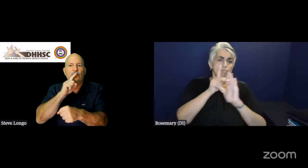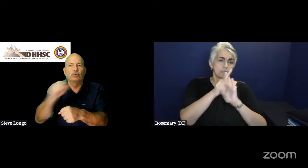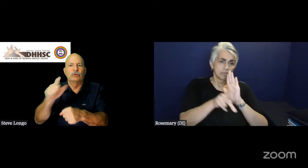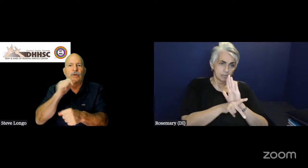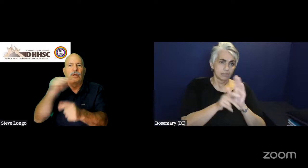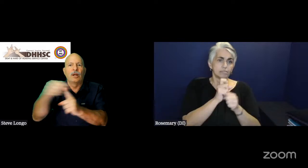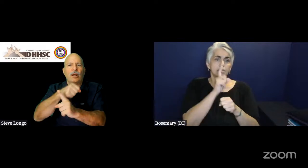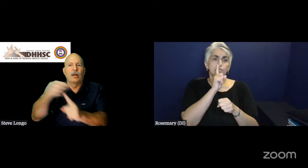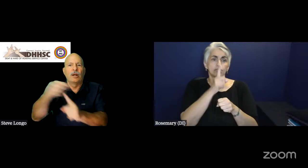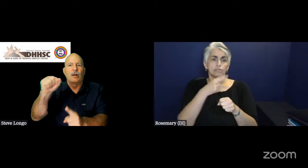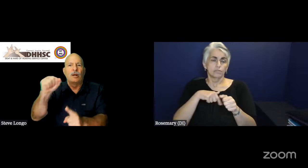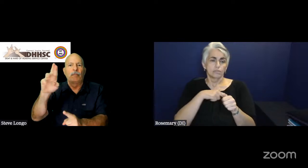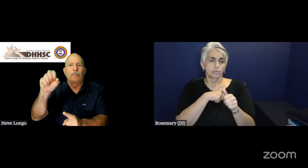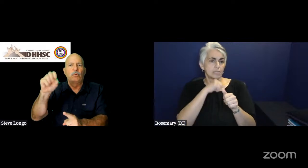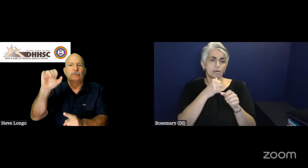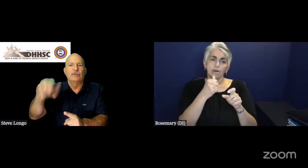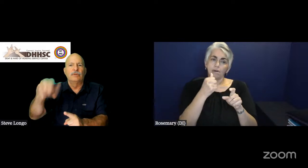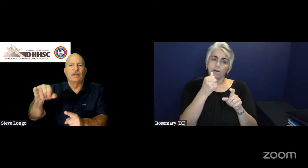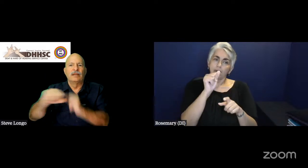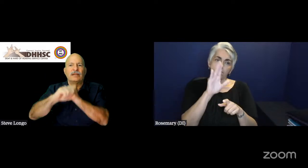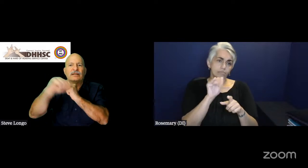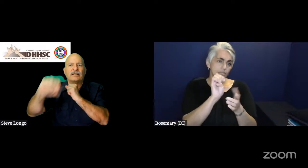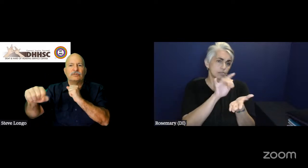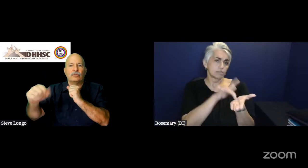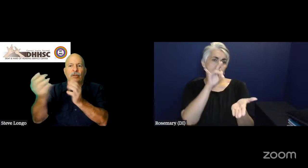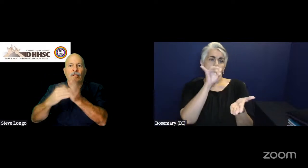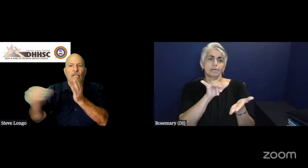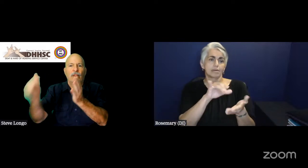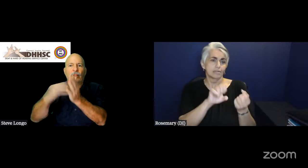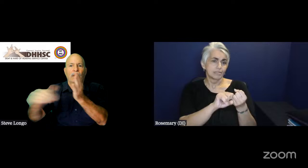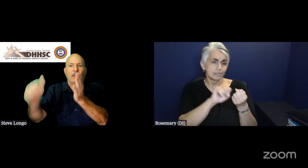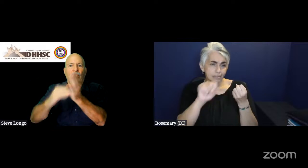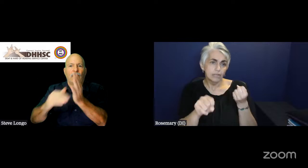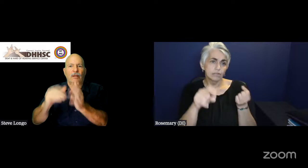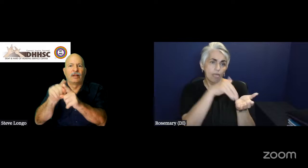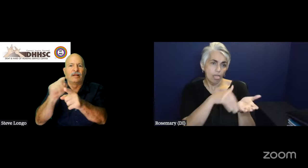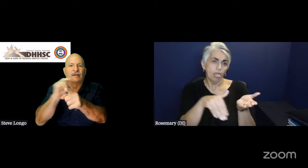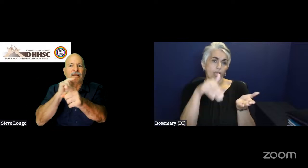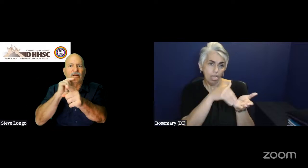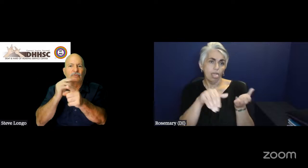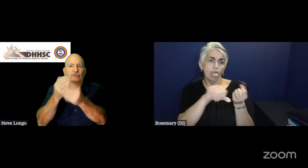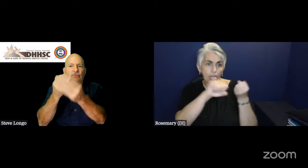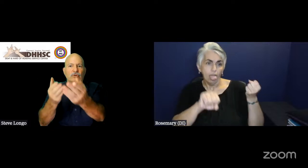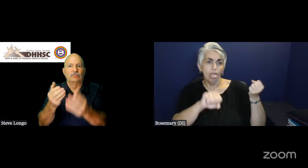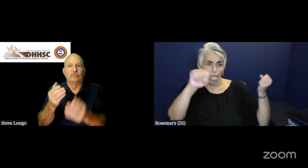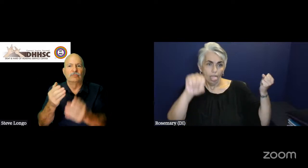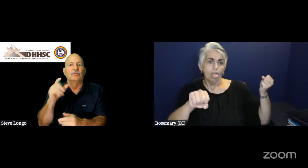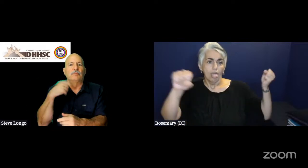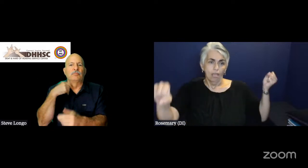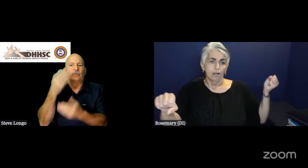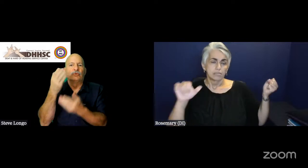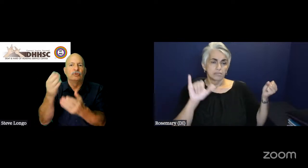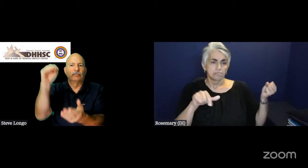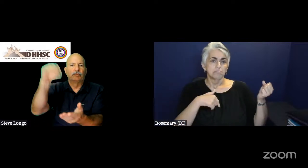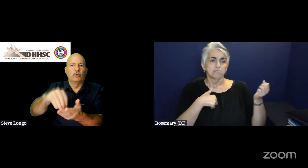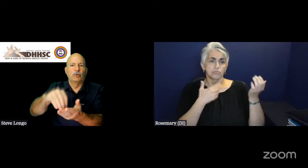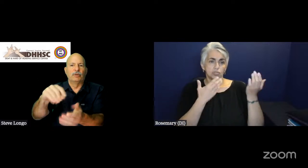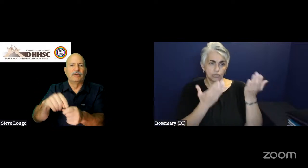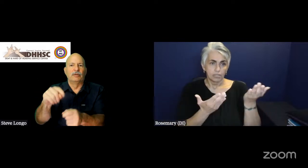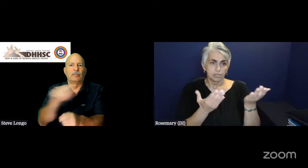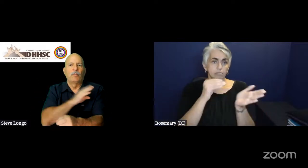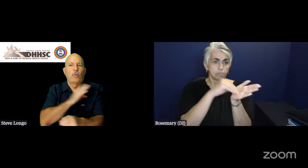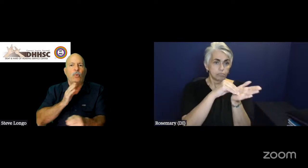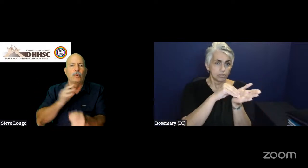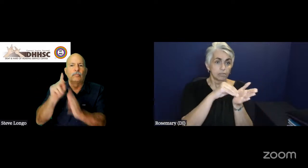each suggestion or motion will follow that protocol, and therefore board members will not be able to take advantage